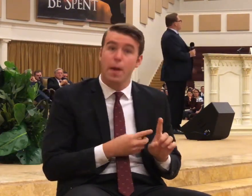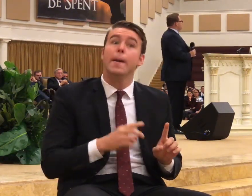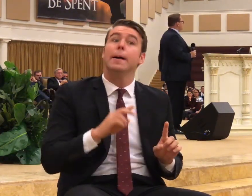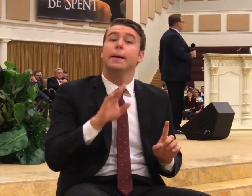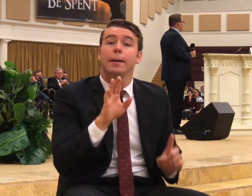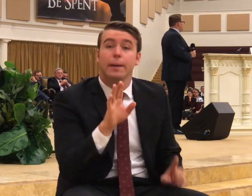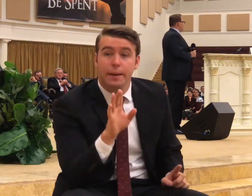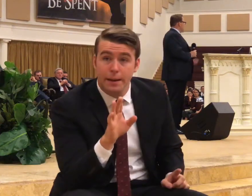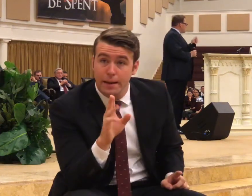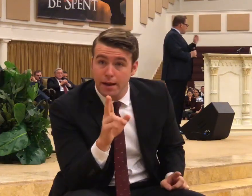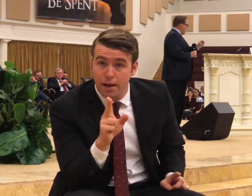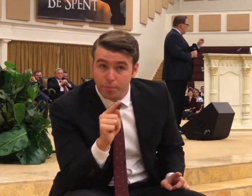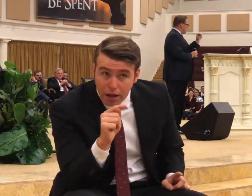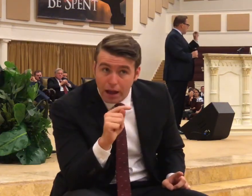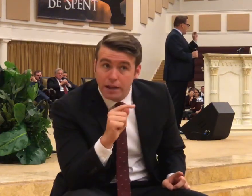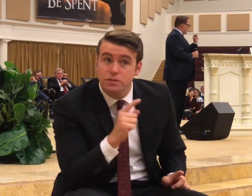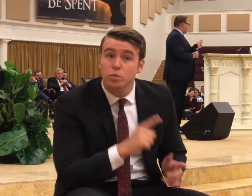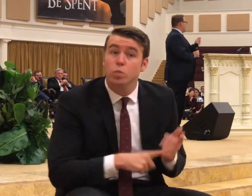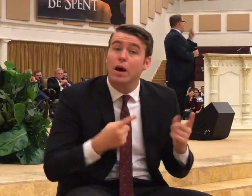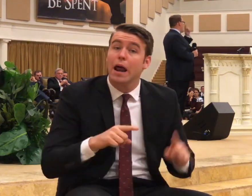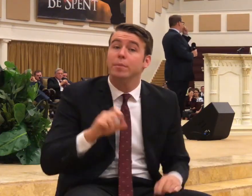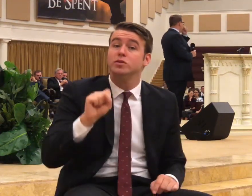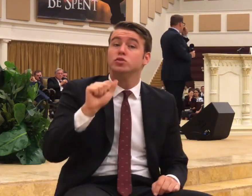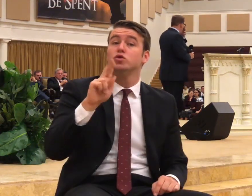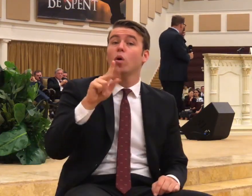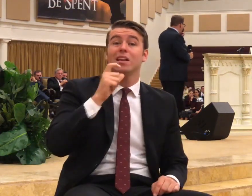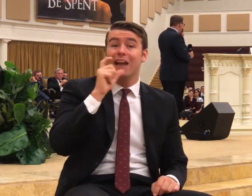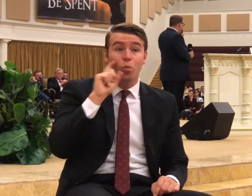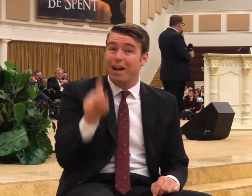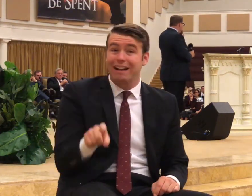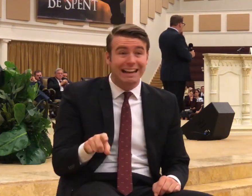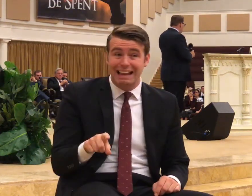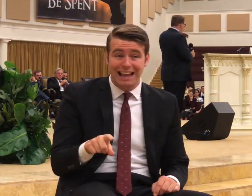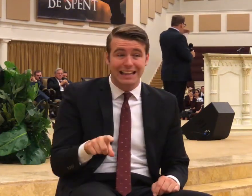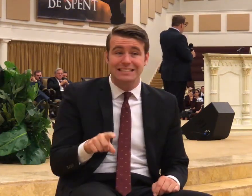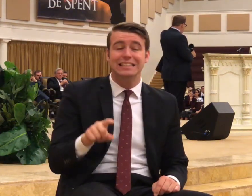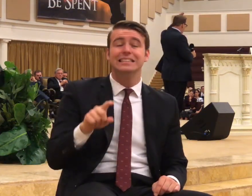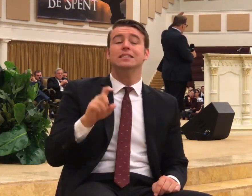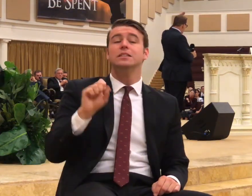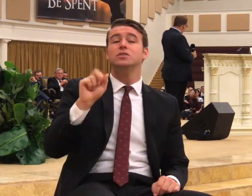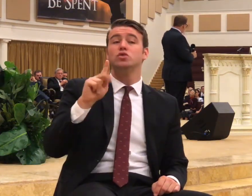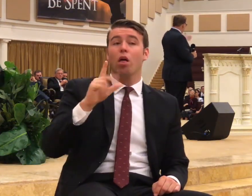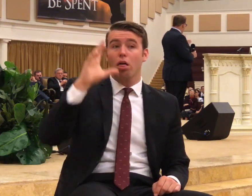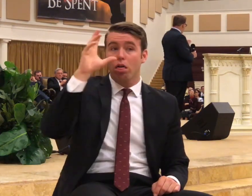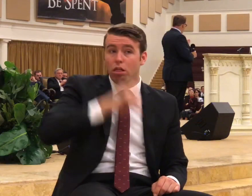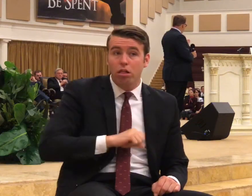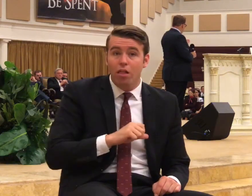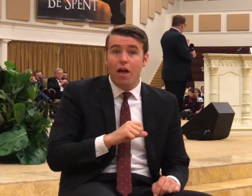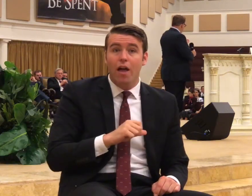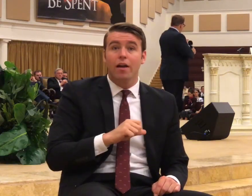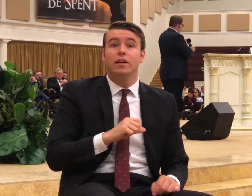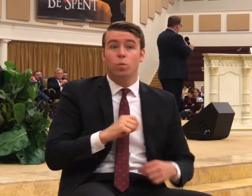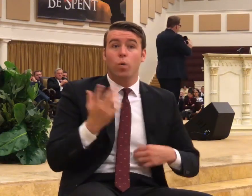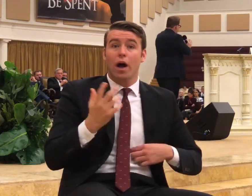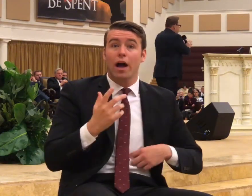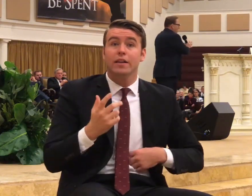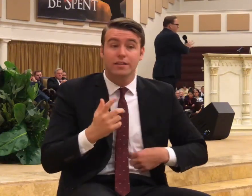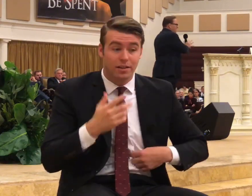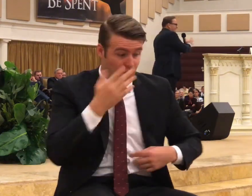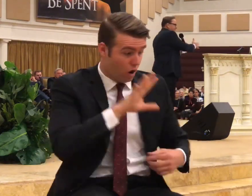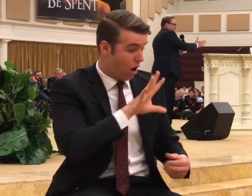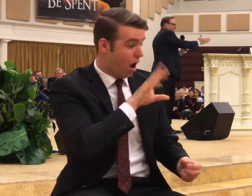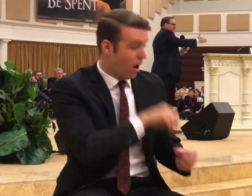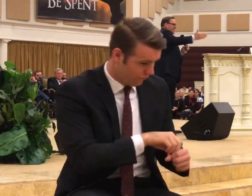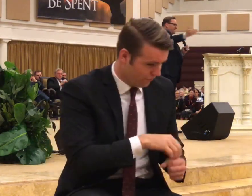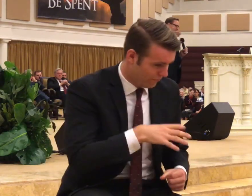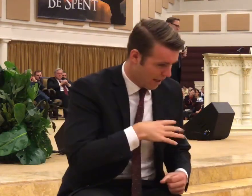But what Saul did not recognize is there had been the interrupting moment, but now the